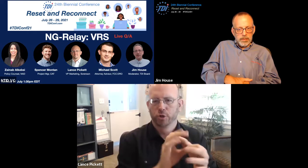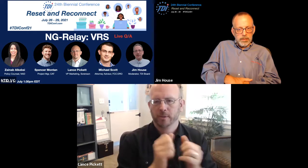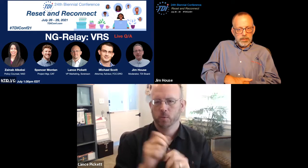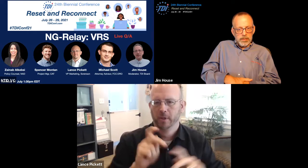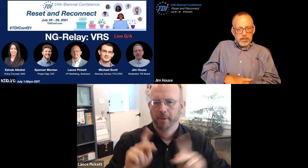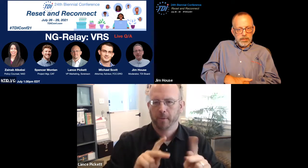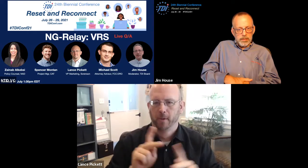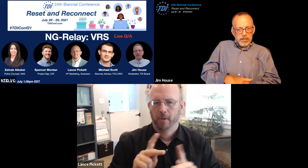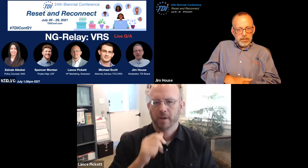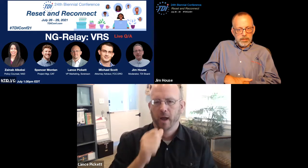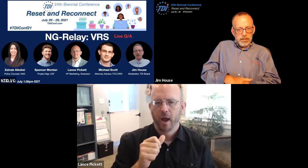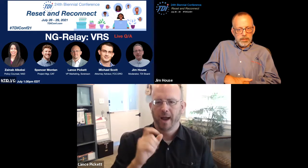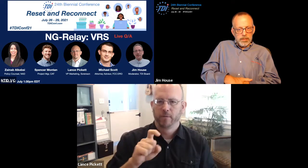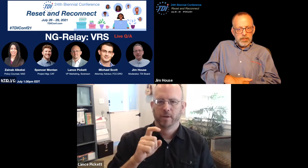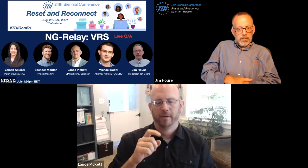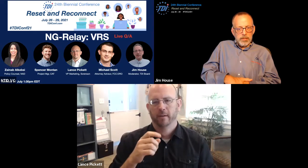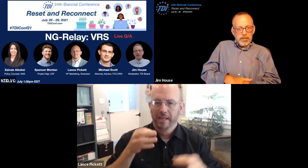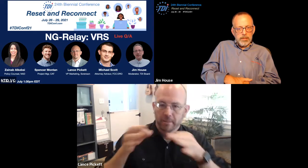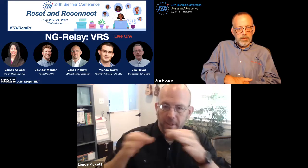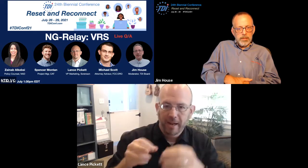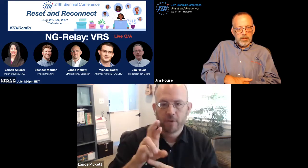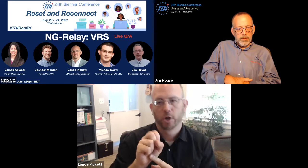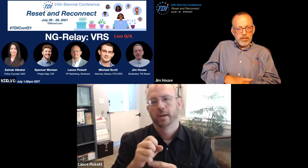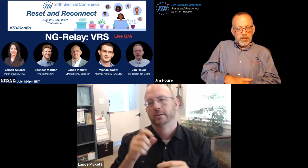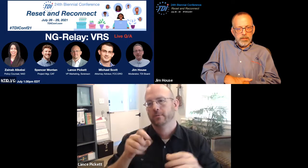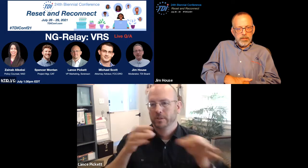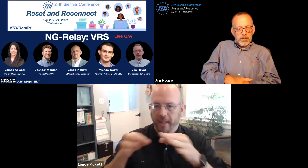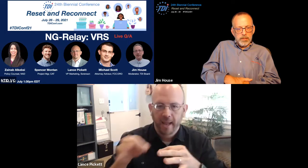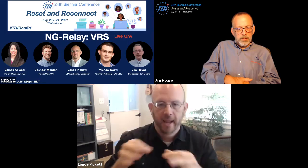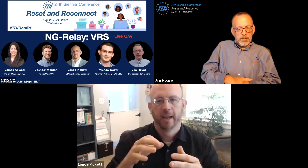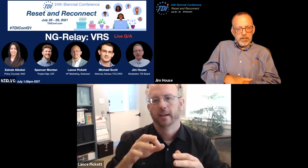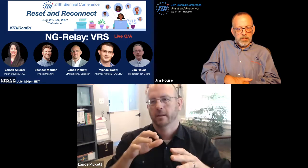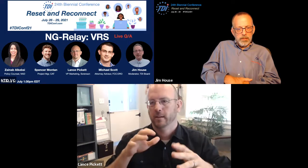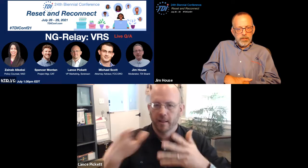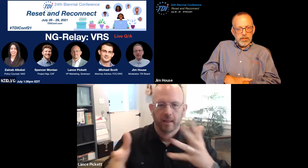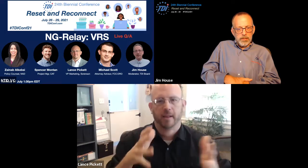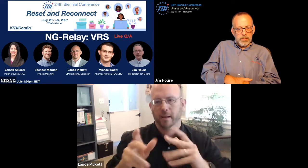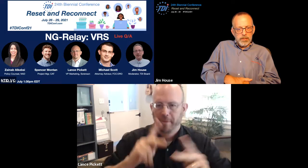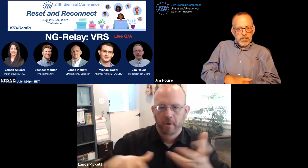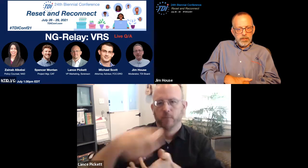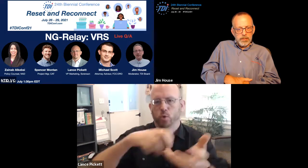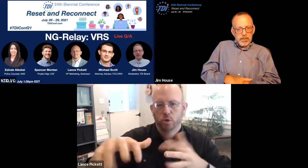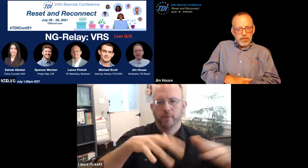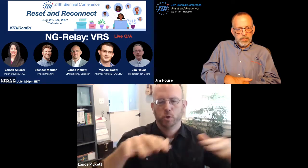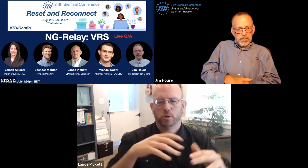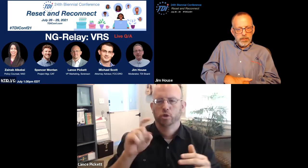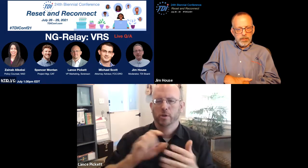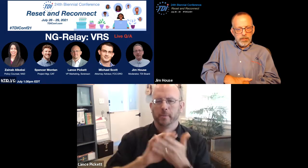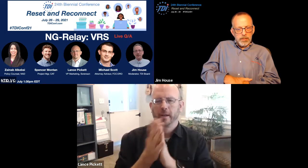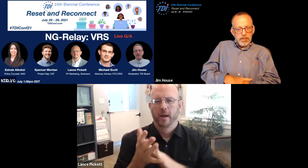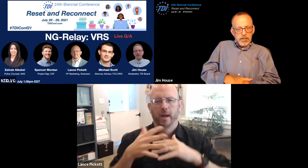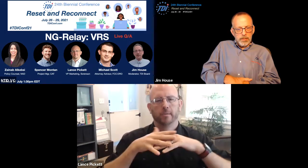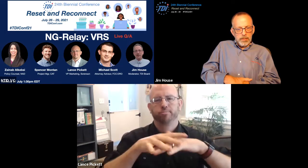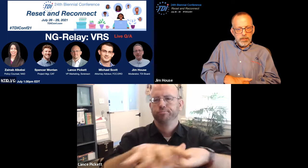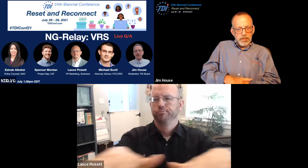with people, and I want to build these relationships with people. And I'll have to explain what VRS is, or explain all these things and make